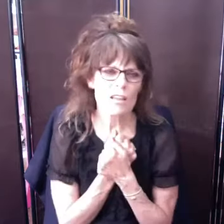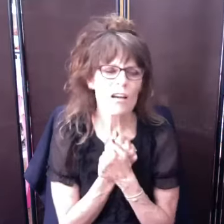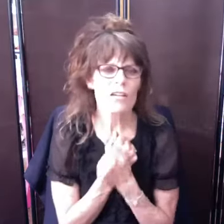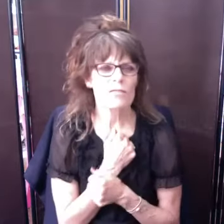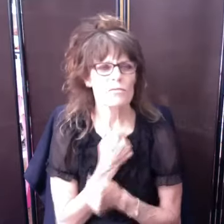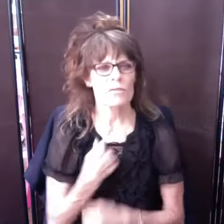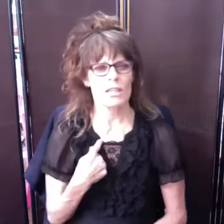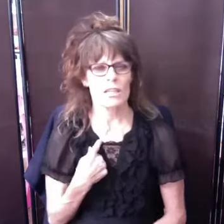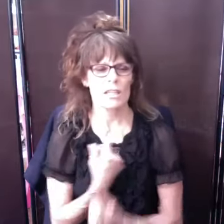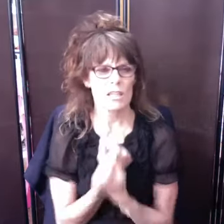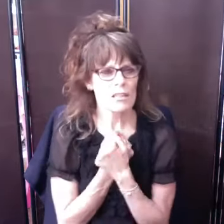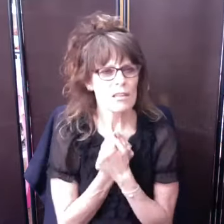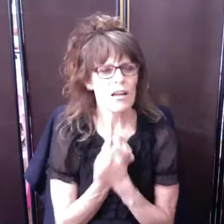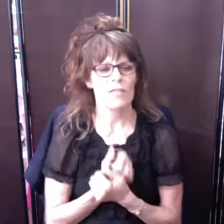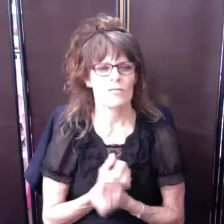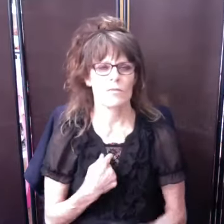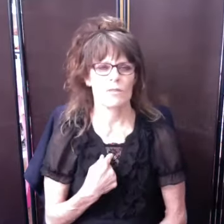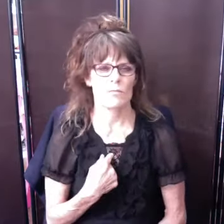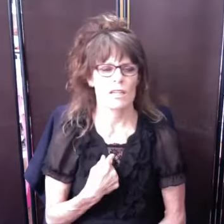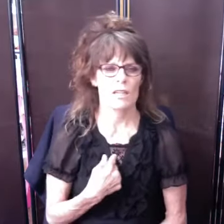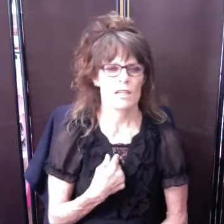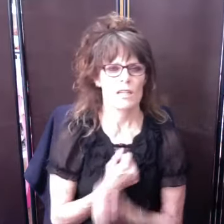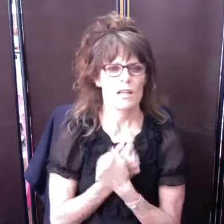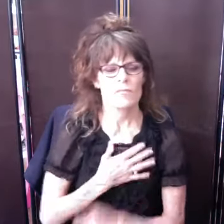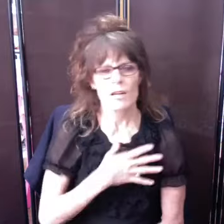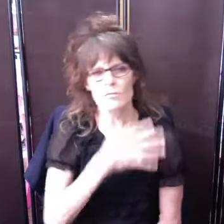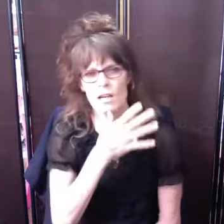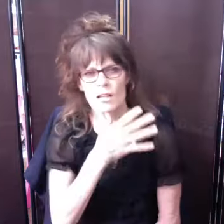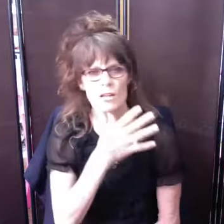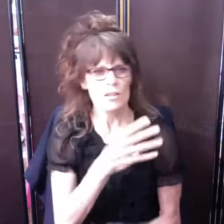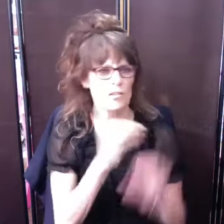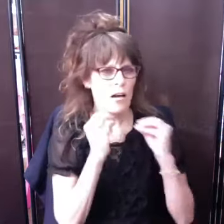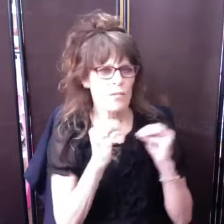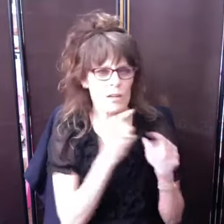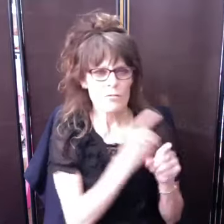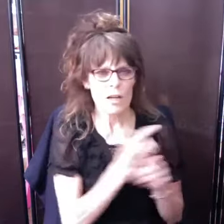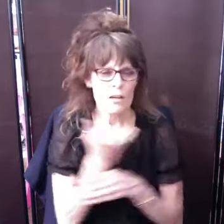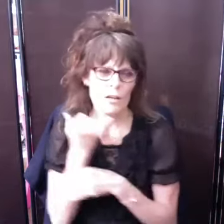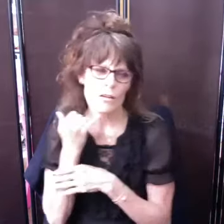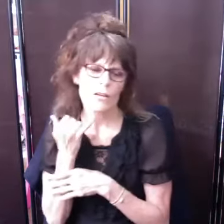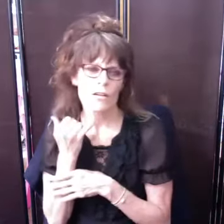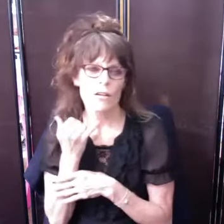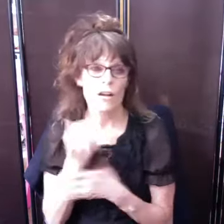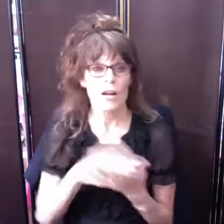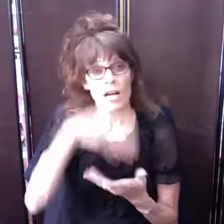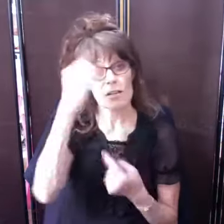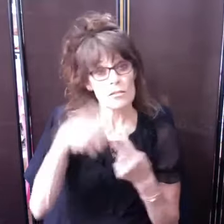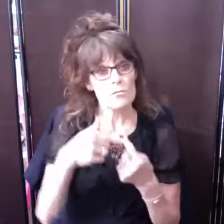them both. And she gave me tools for living, and she taught me right from wrong. And I learned about a sense of community and altruism